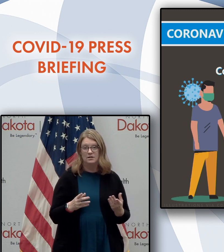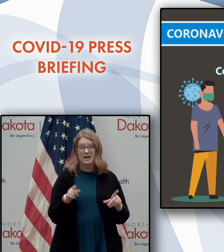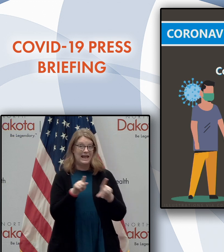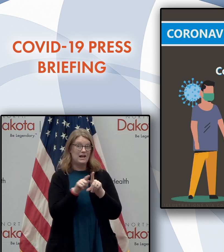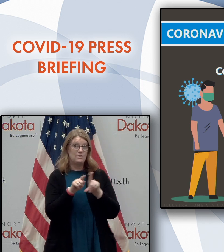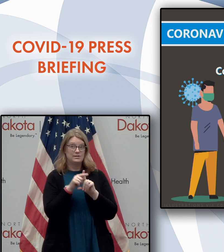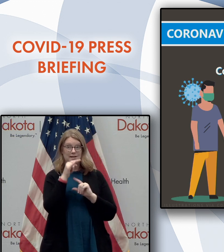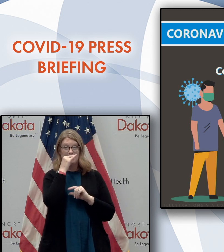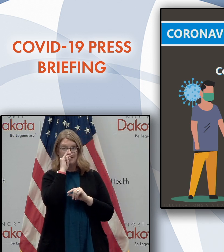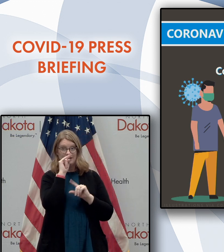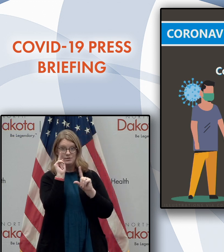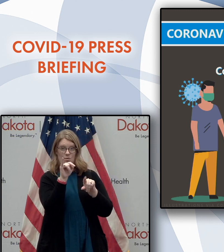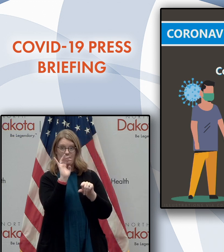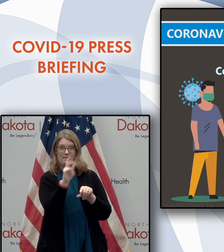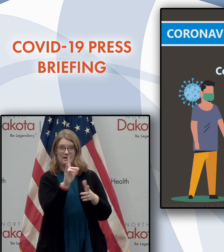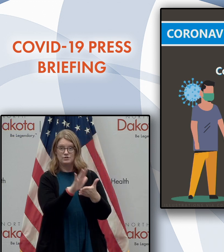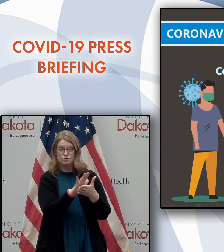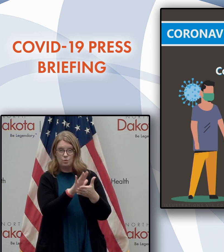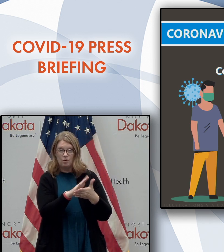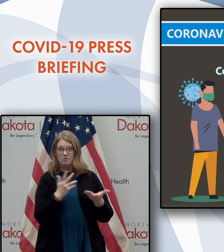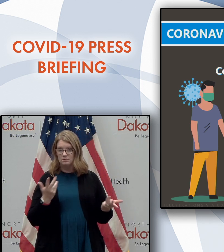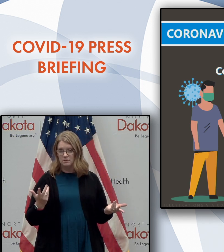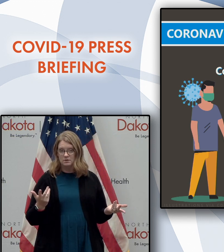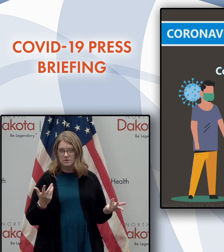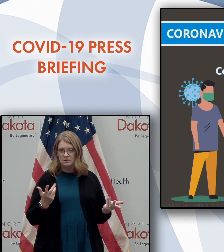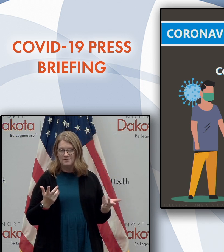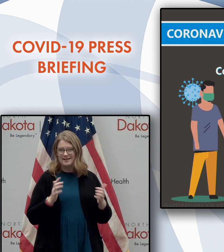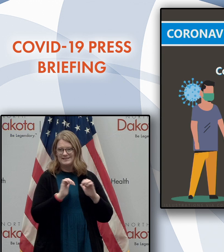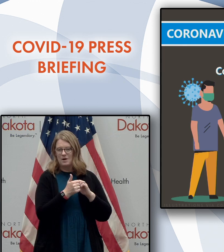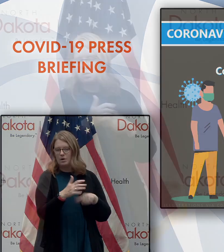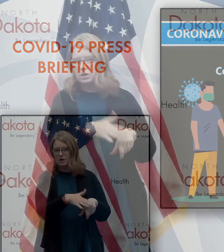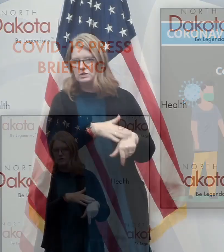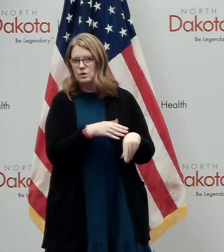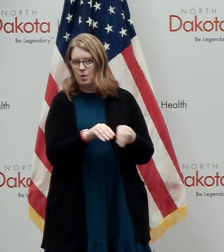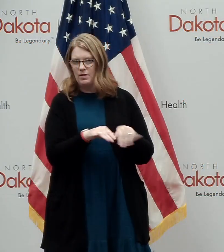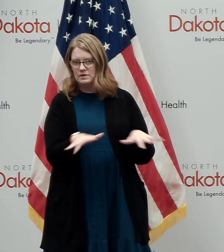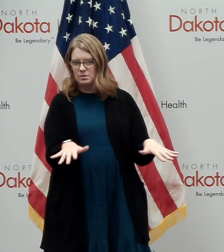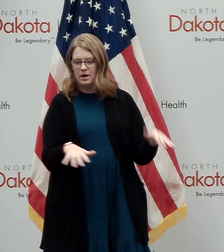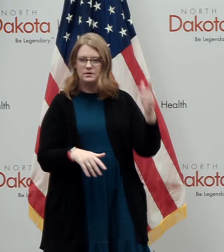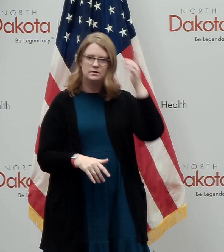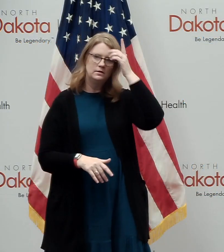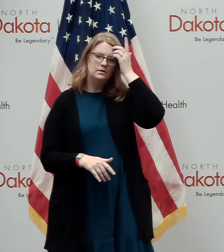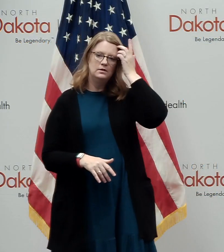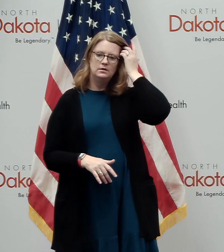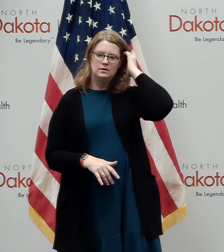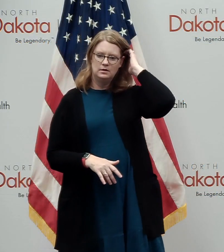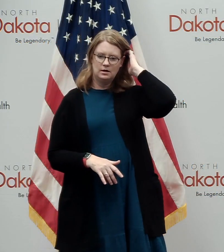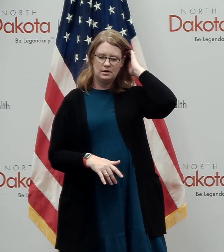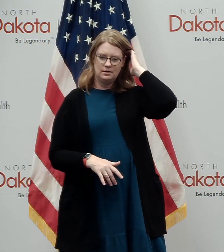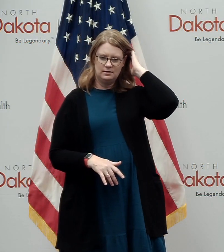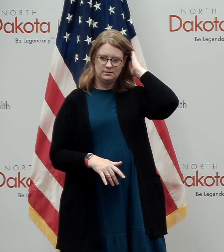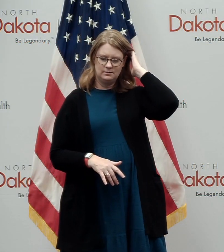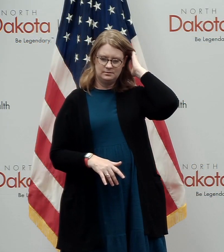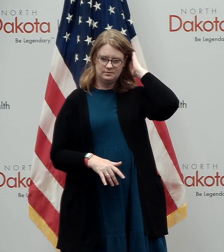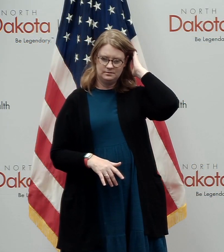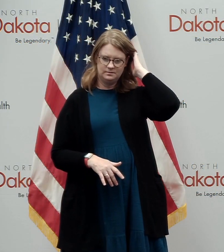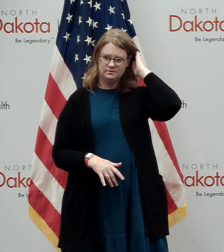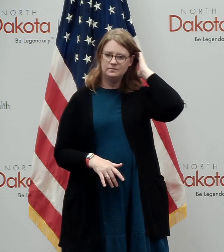school, because that's what we can do. That's what we'll do by slowing this spread. Let's jump into the numbers for the